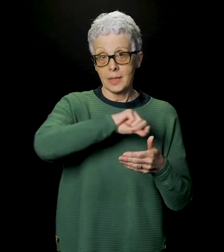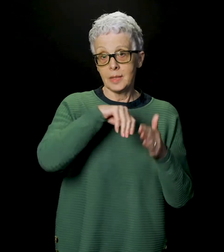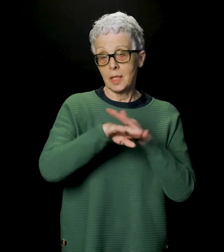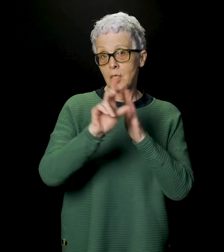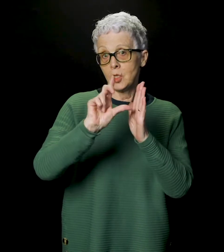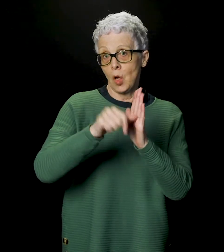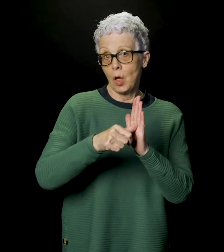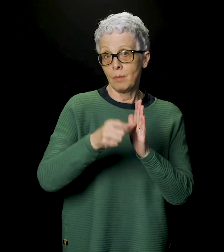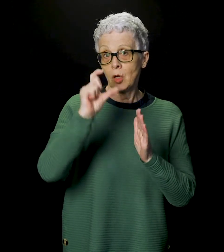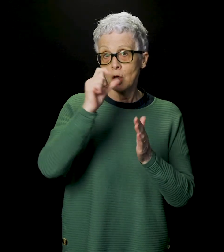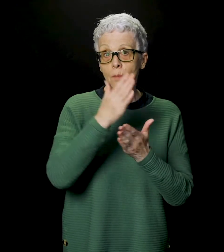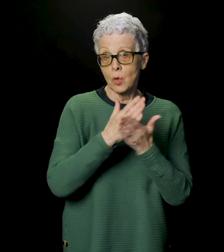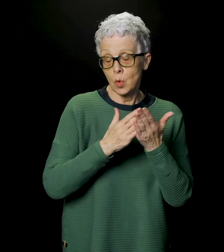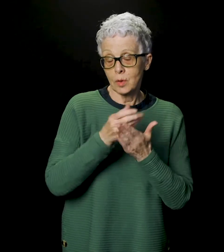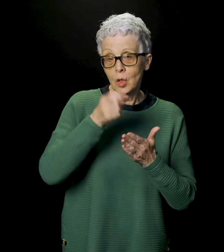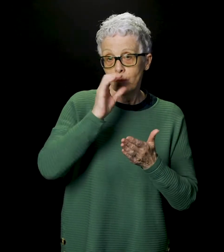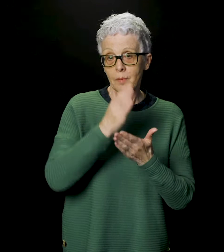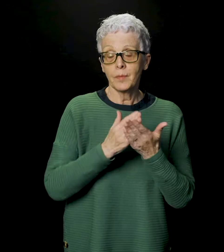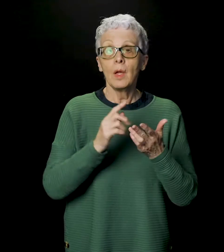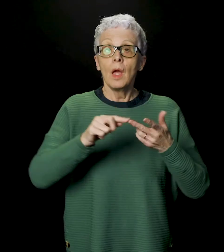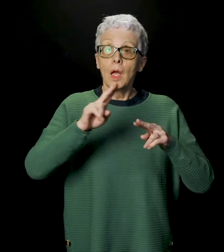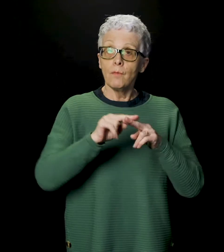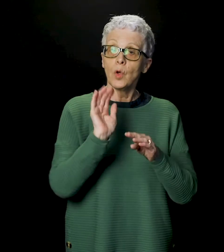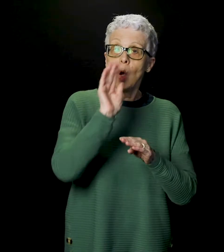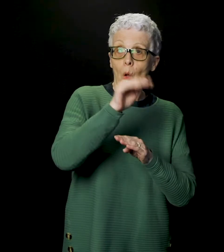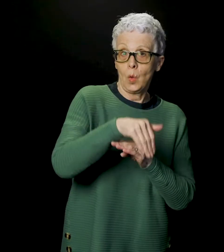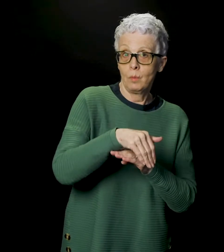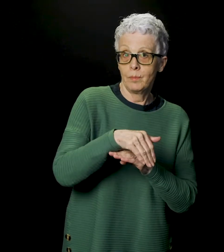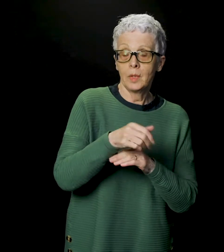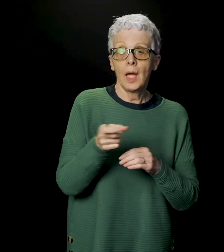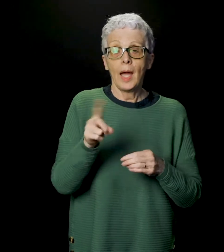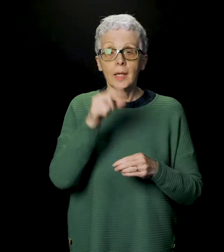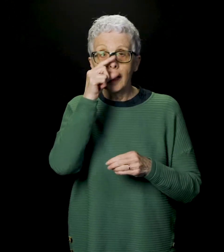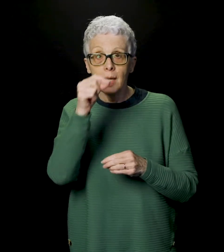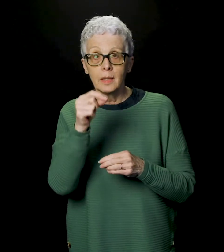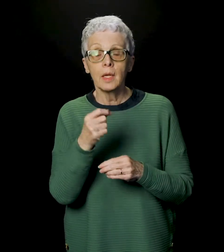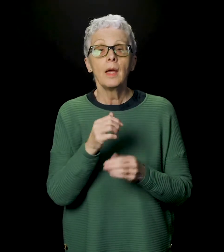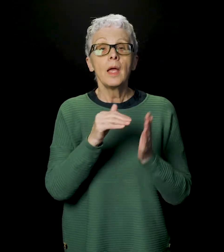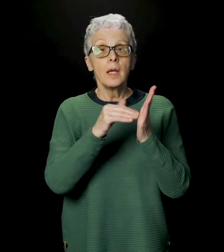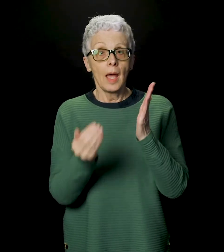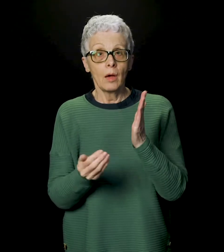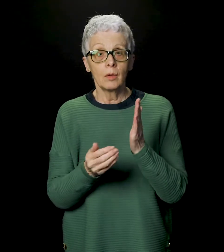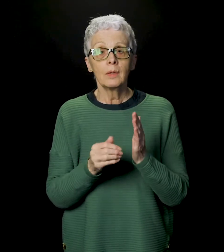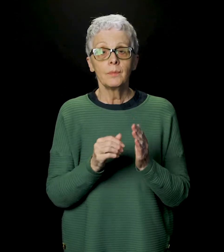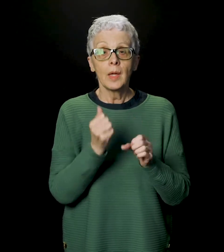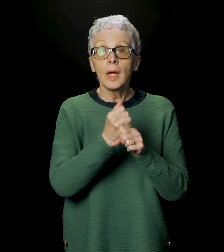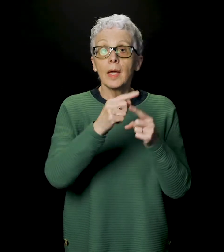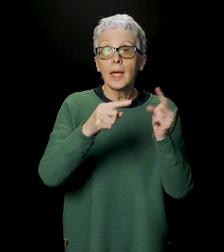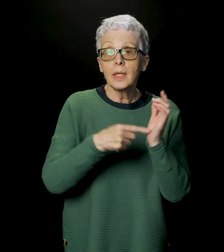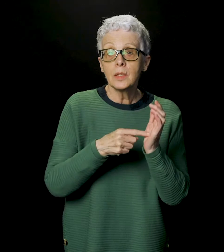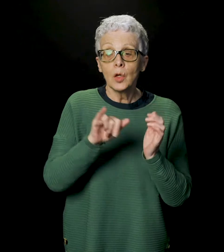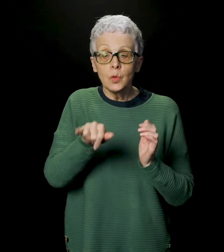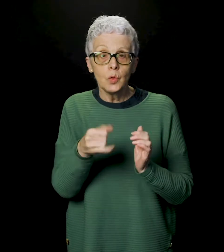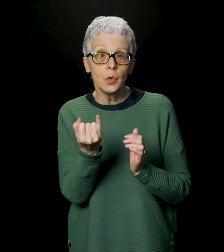end of his message. So if you're at home and you're able to, why don't you jump up now, go grab yourself a drink of